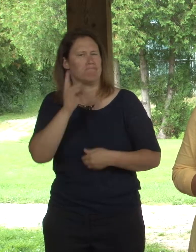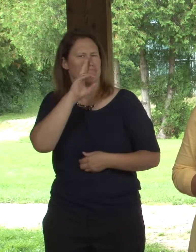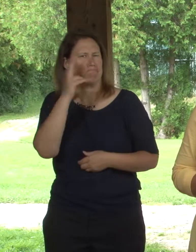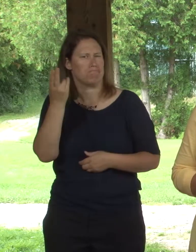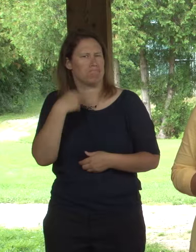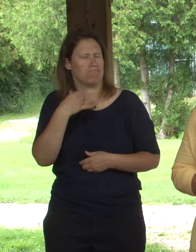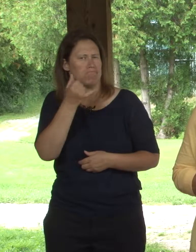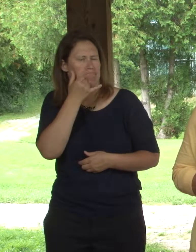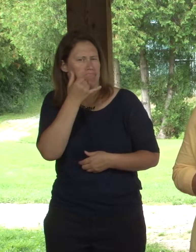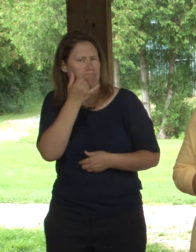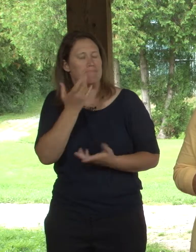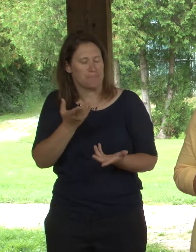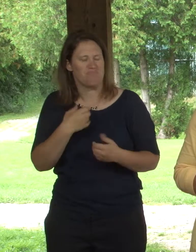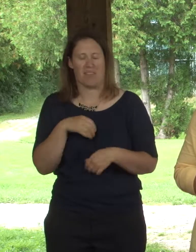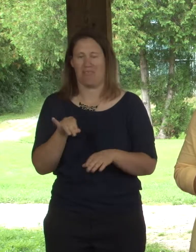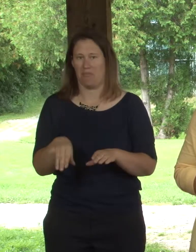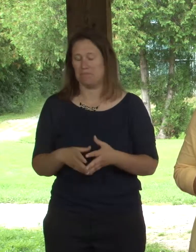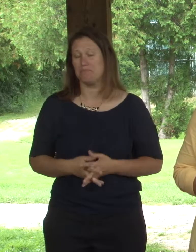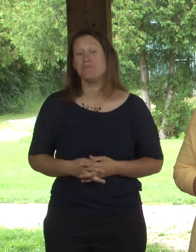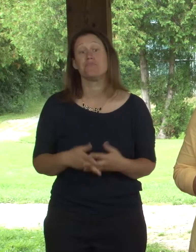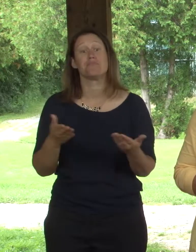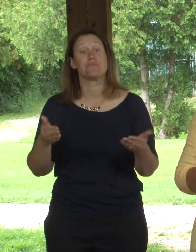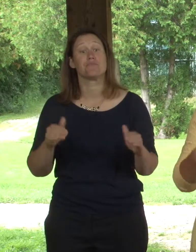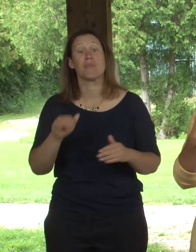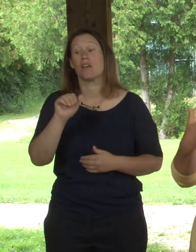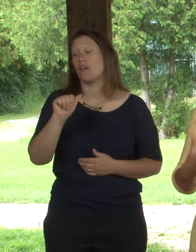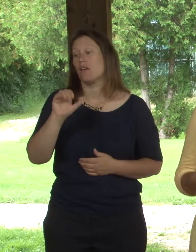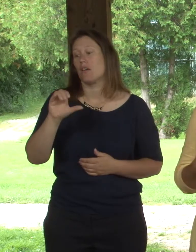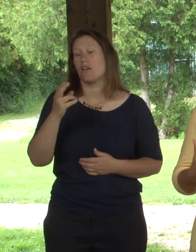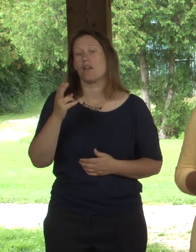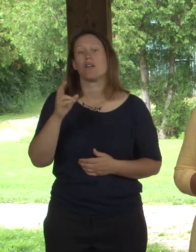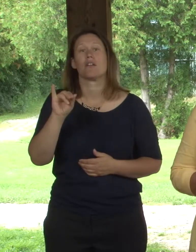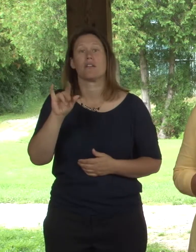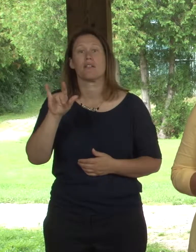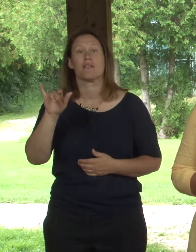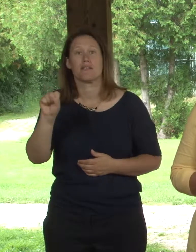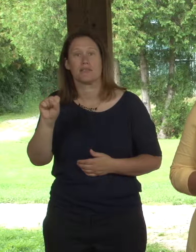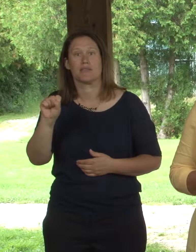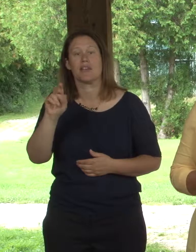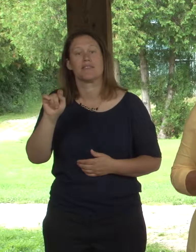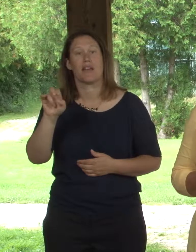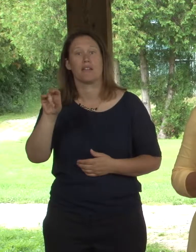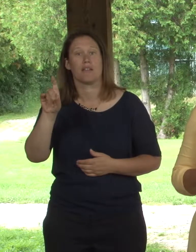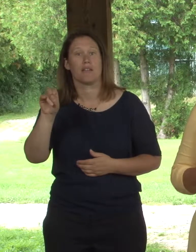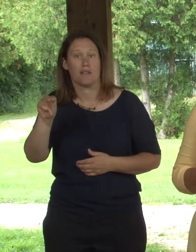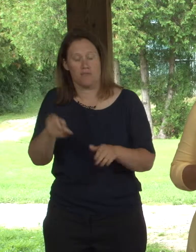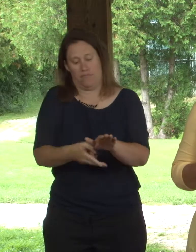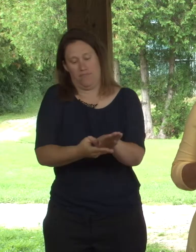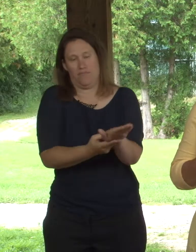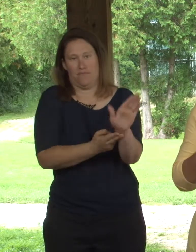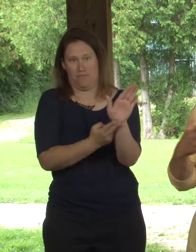individual's foot. Achilles tendon injury, again, these are seen sometimes when individuals start